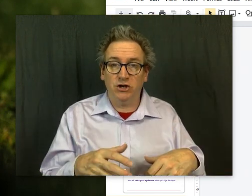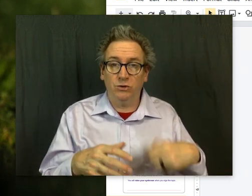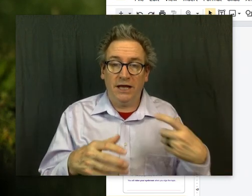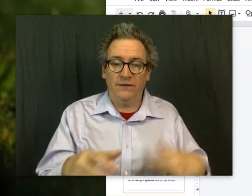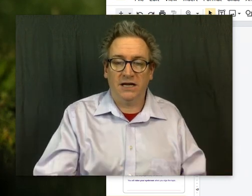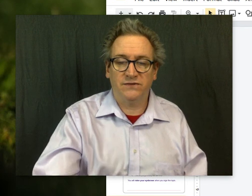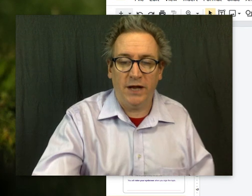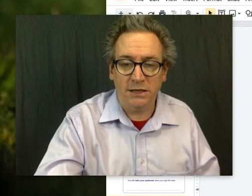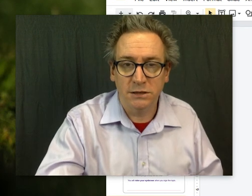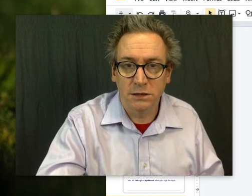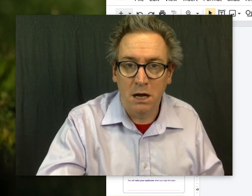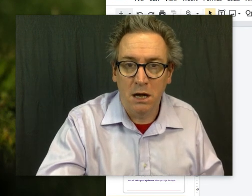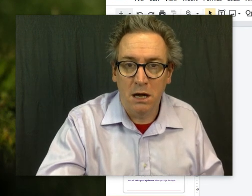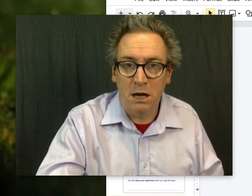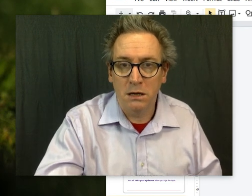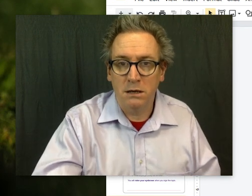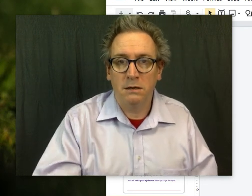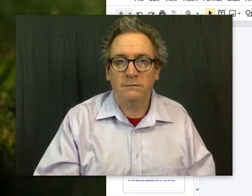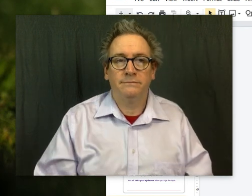have to do in the next few days?